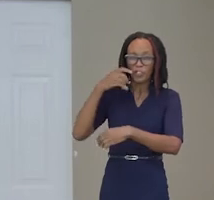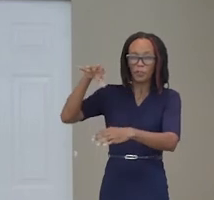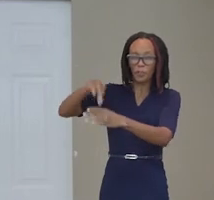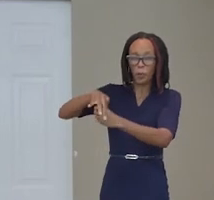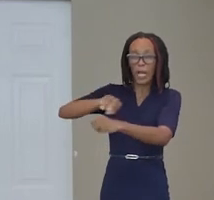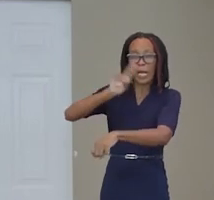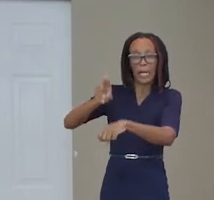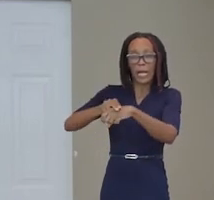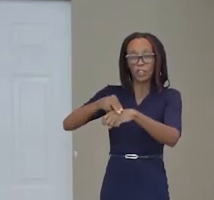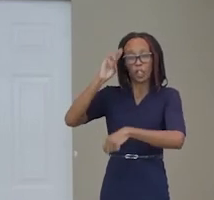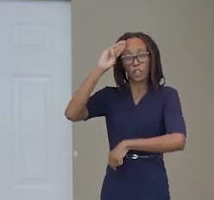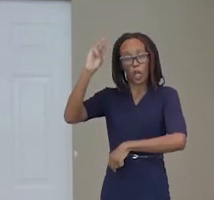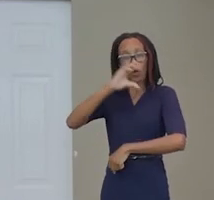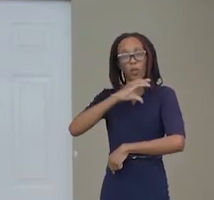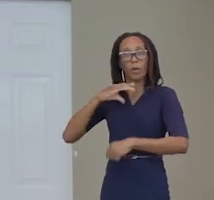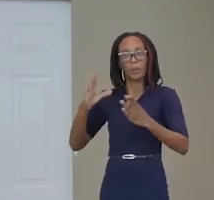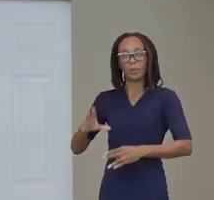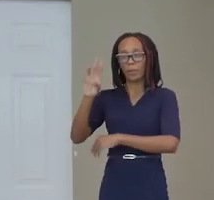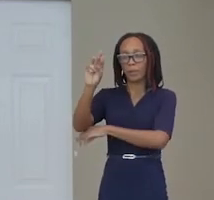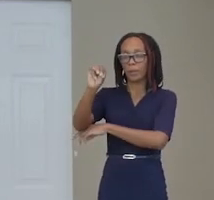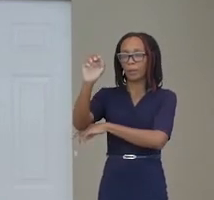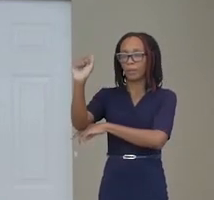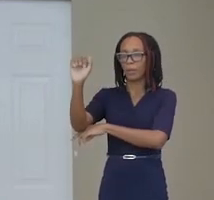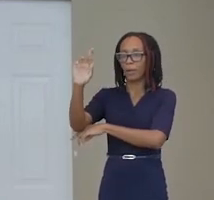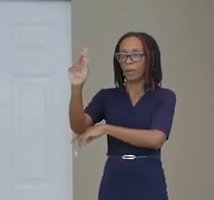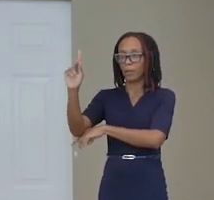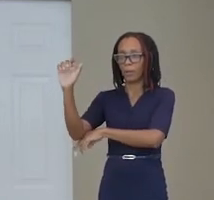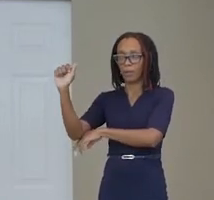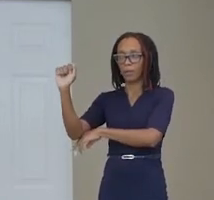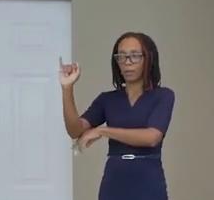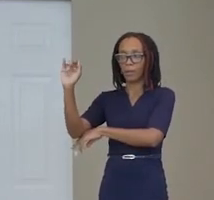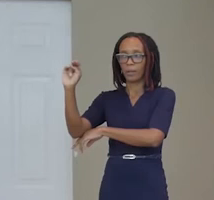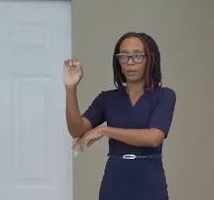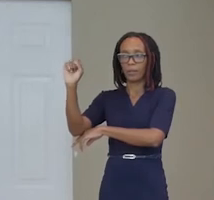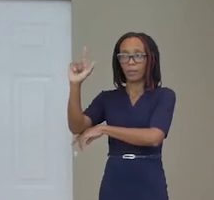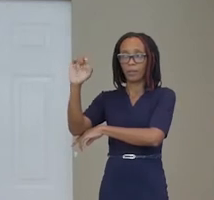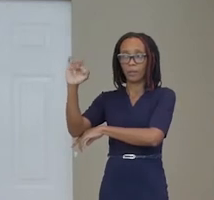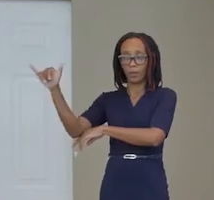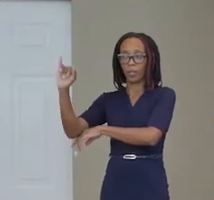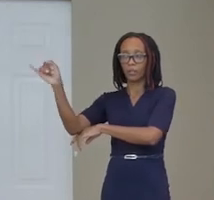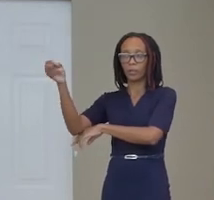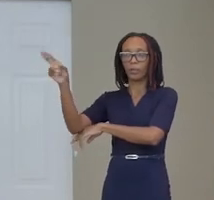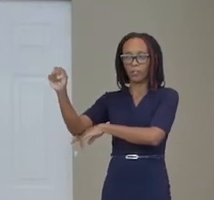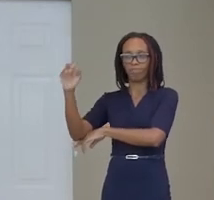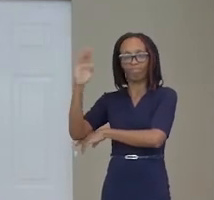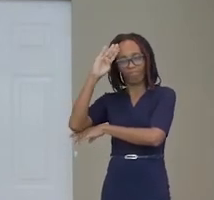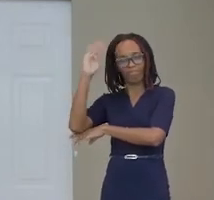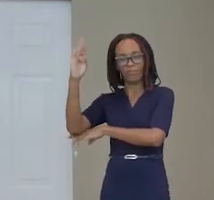Scout Commissioner, Mr. Mark Ainsley John, who will now bring us greetings. Welcome.